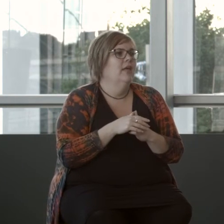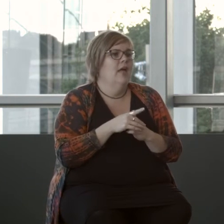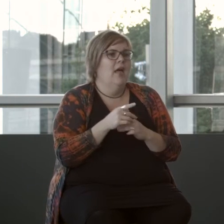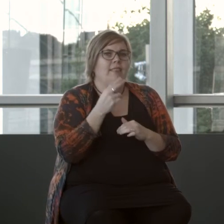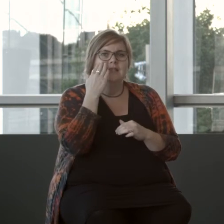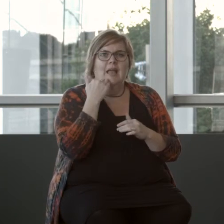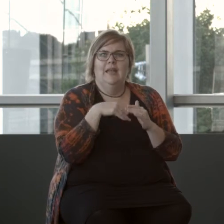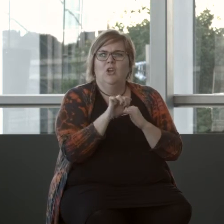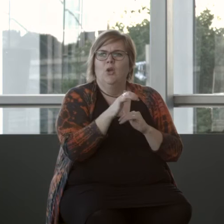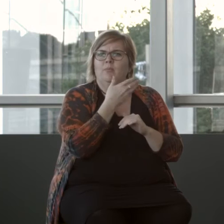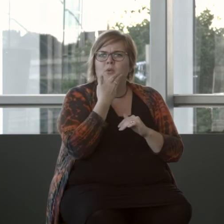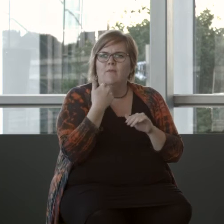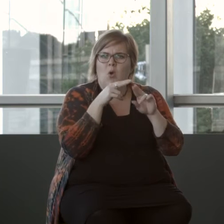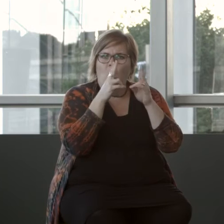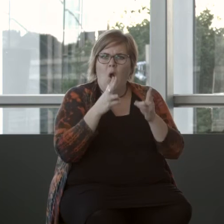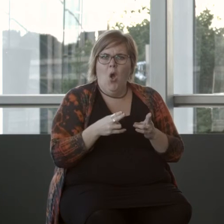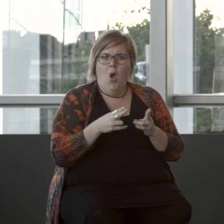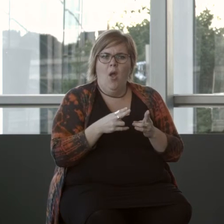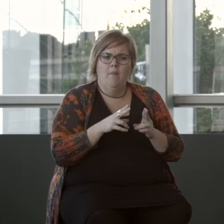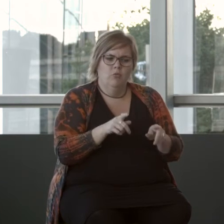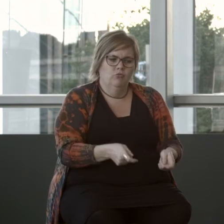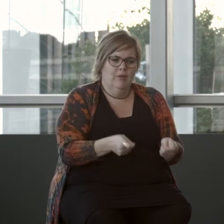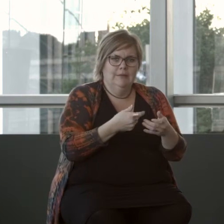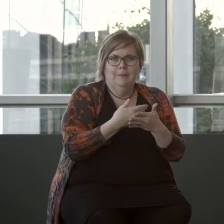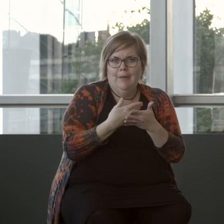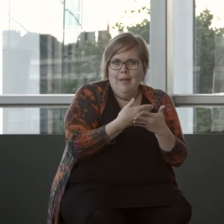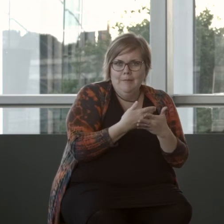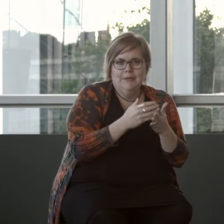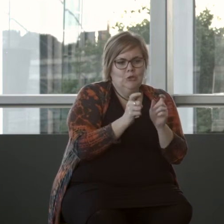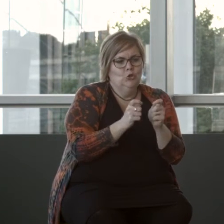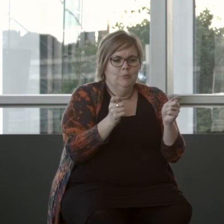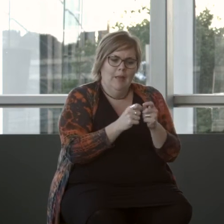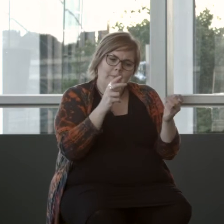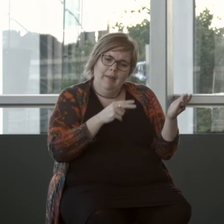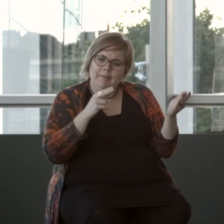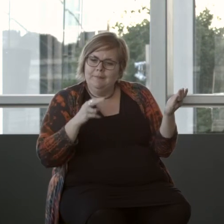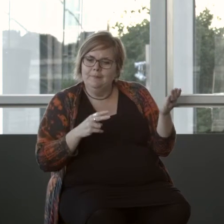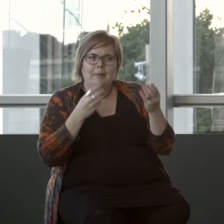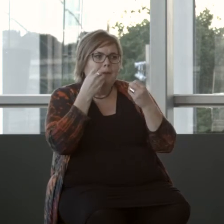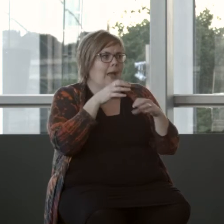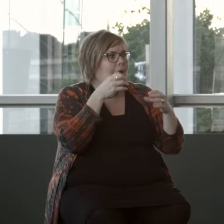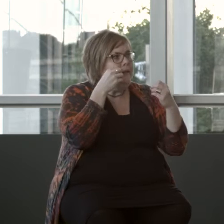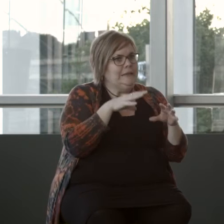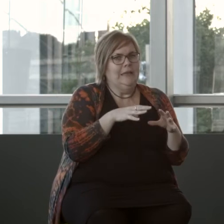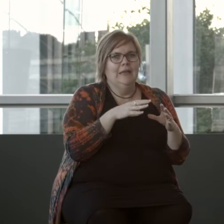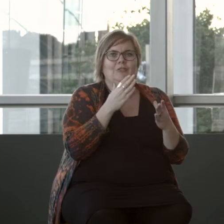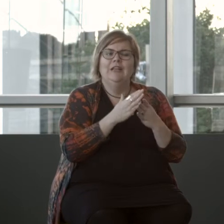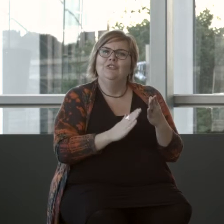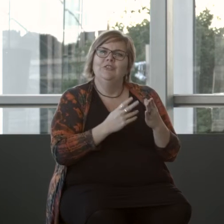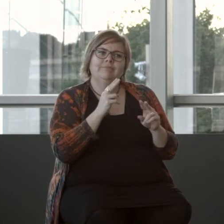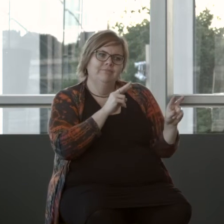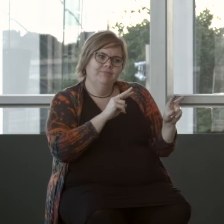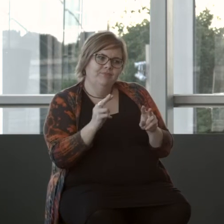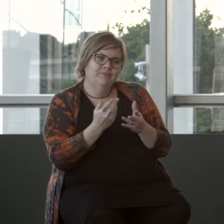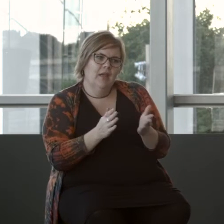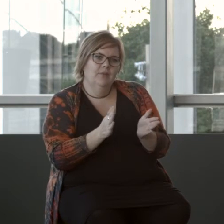beautiful home, chilling out with her babies, reading the newspaper and throwing parties. So it was just really interesting to look at her as a way